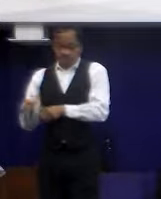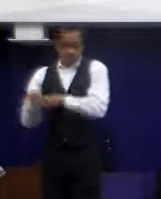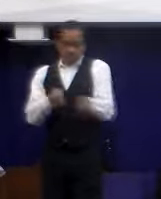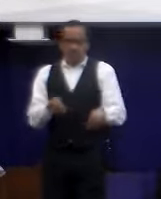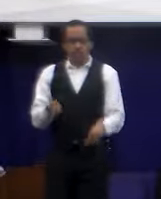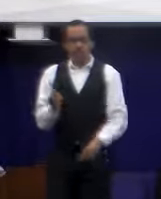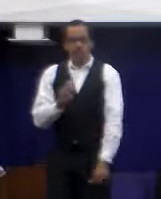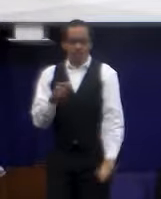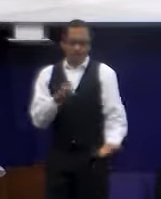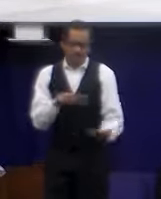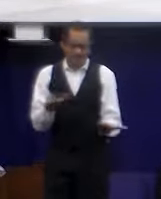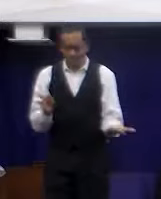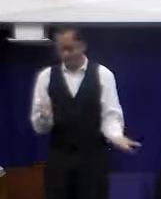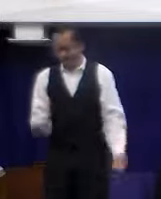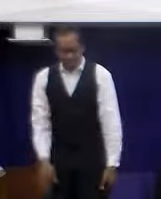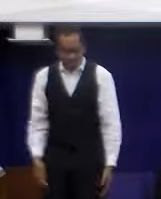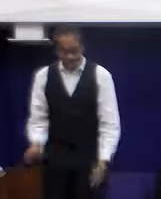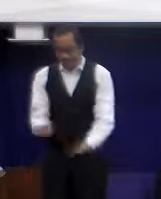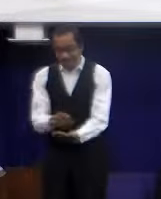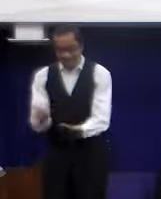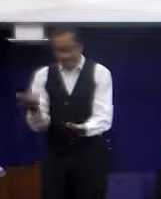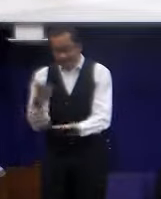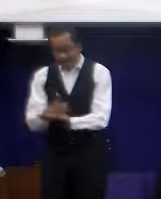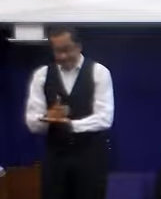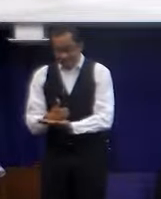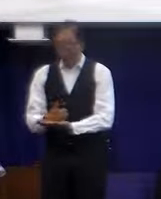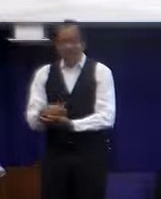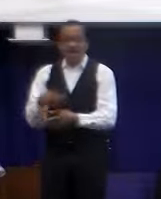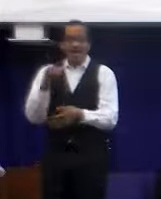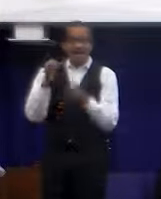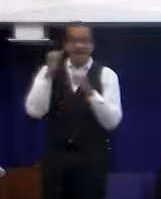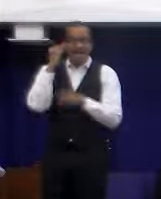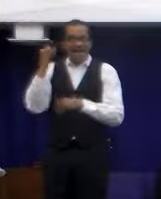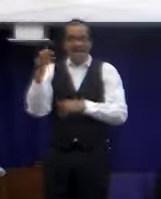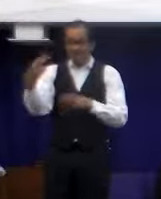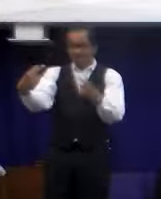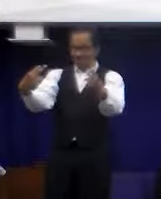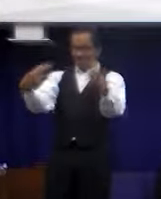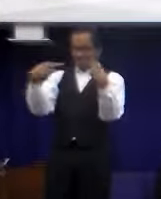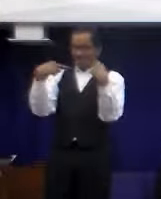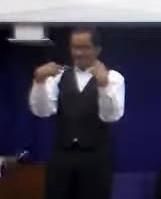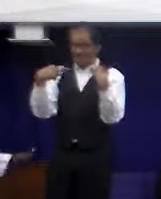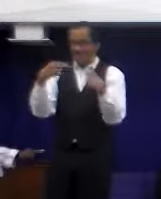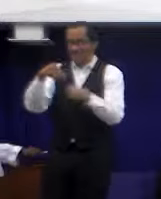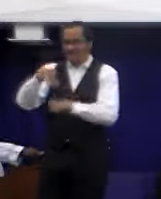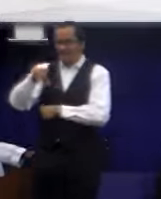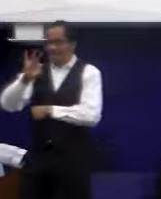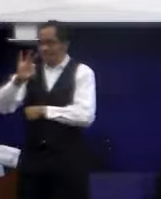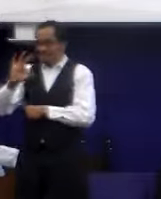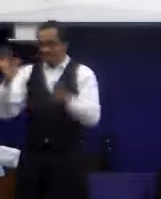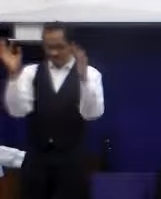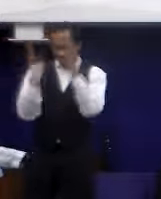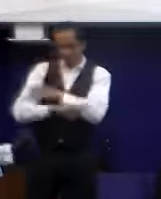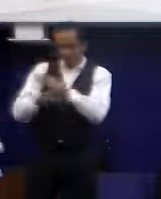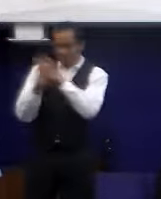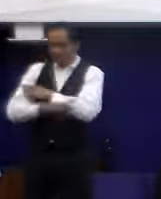was I? Amen. And just in case there's someone looking at me today, who finds himself in the midst of a storm, I